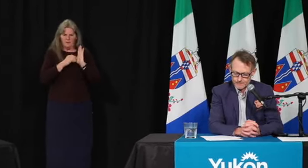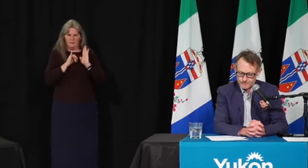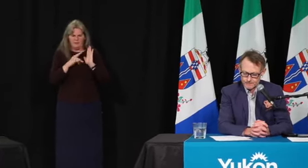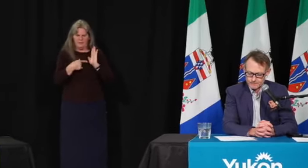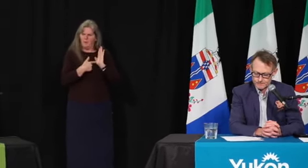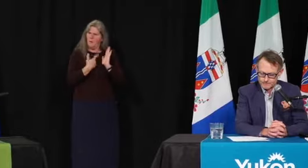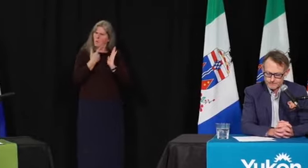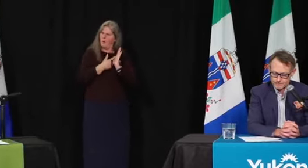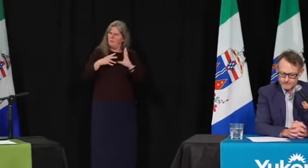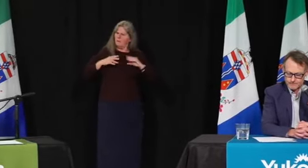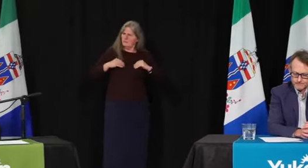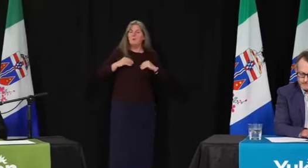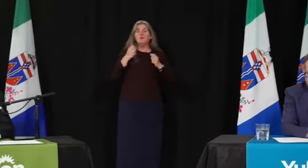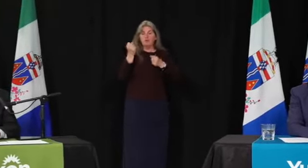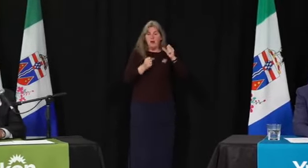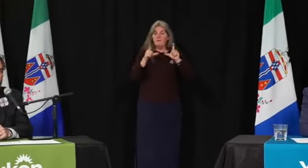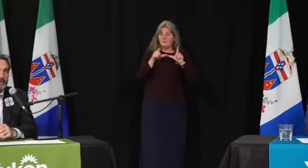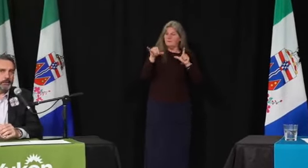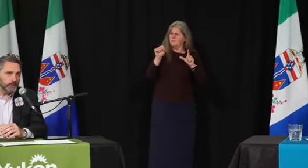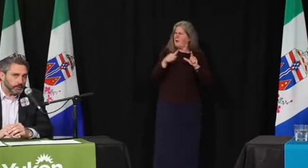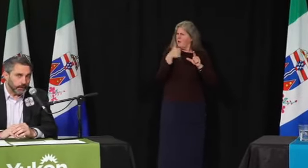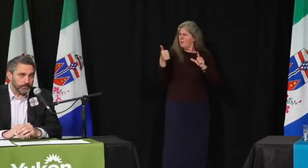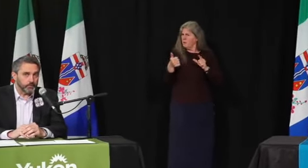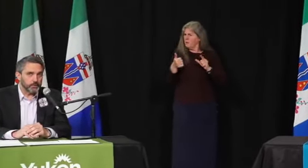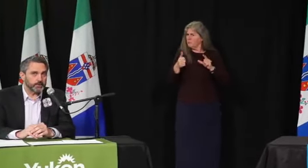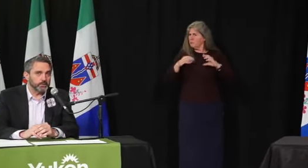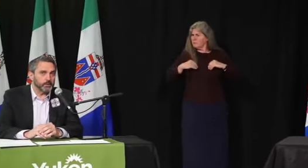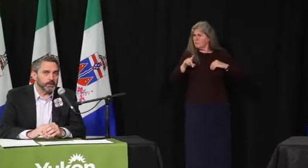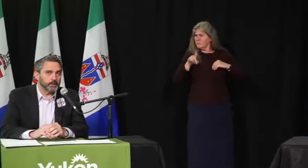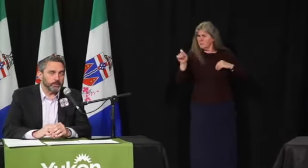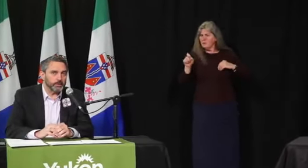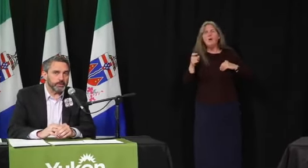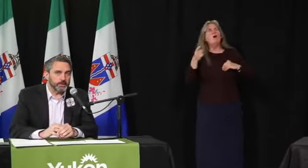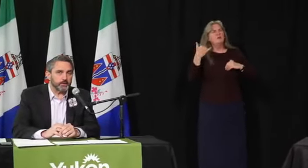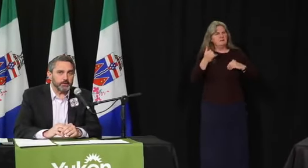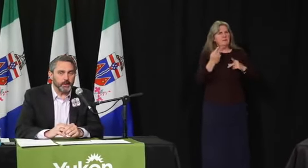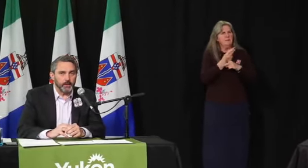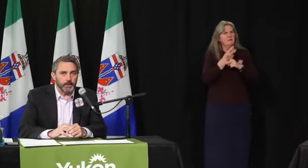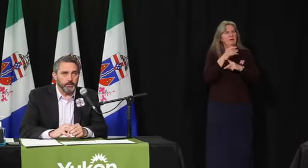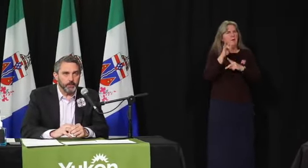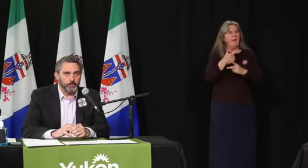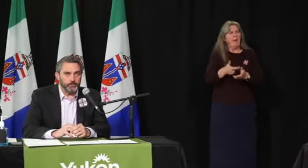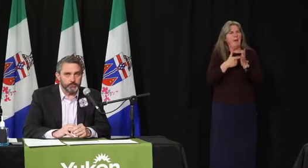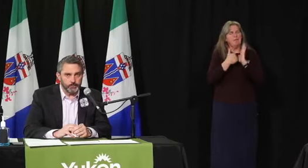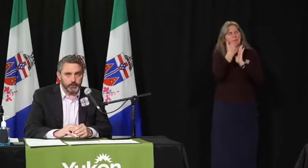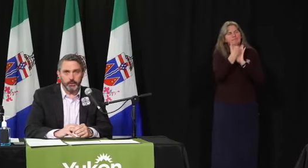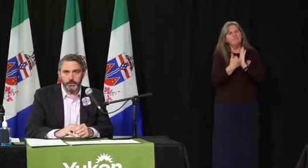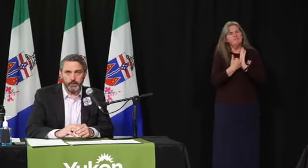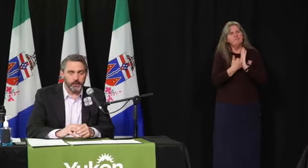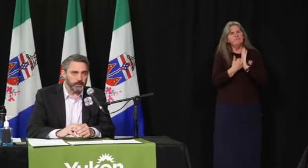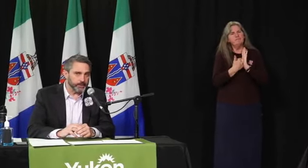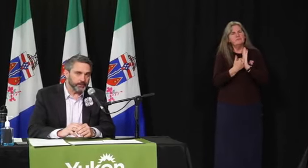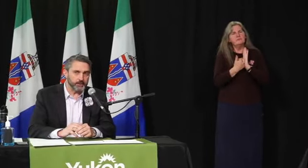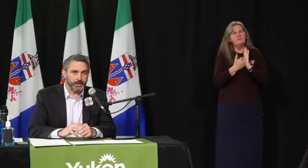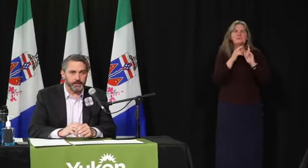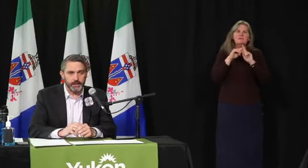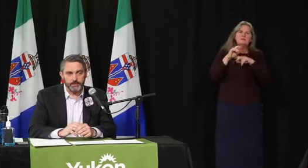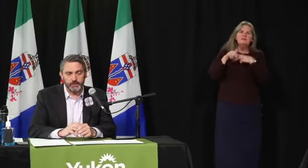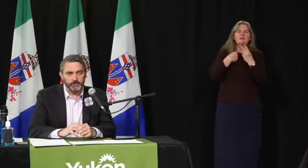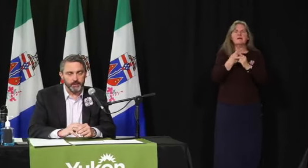be acceptable other than a driver's license? Yeah, so we're still working out those details. We're going through all of the